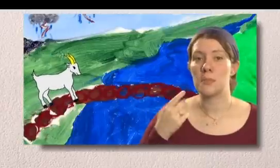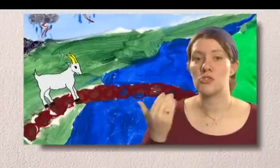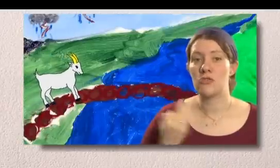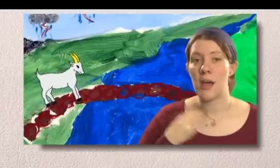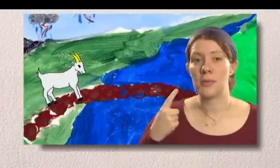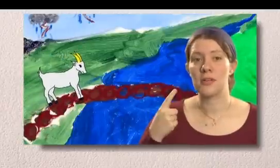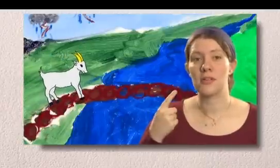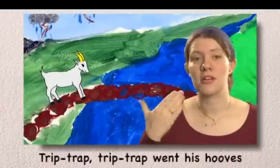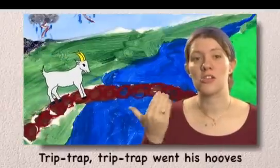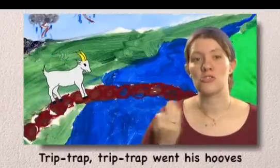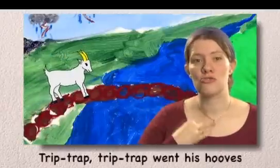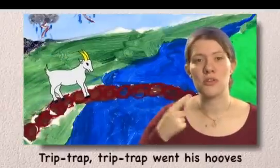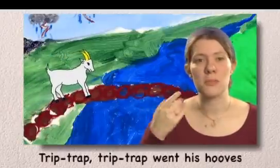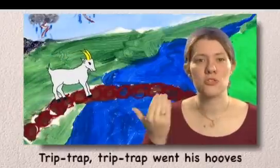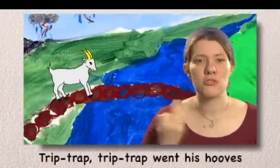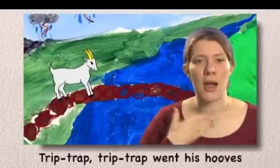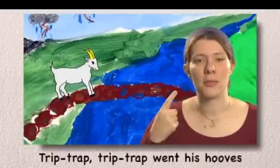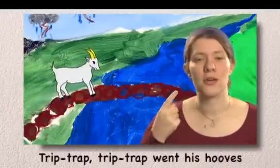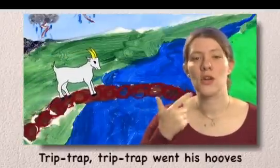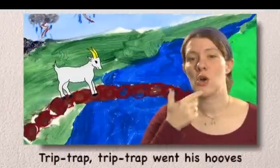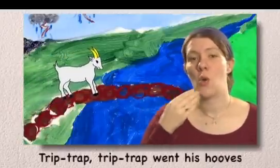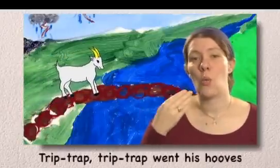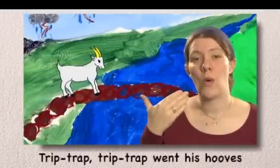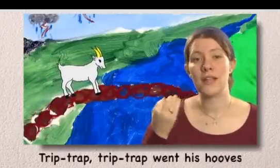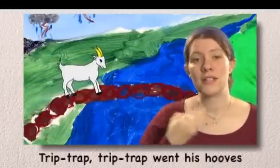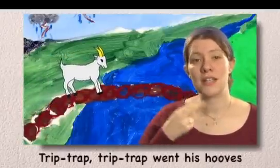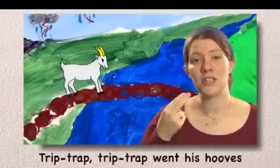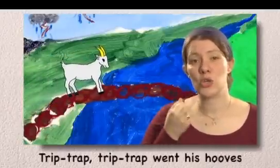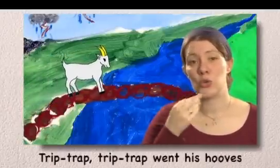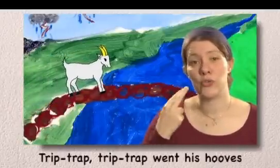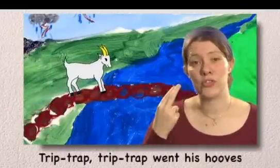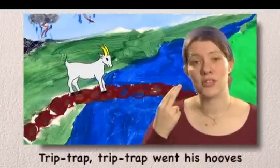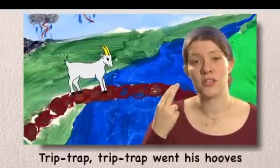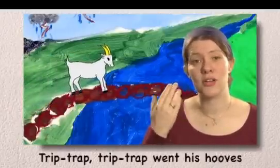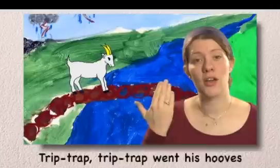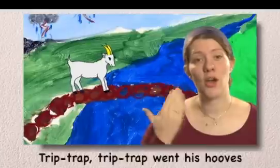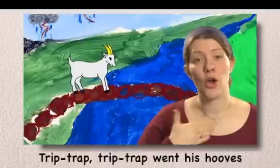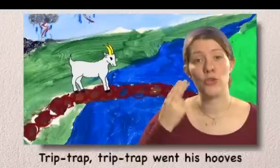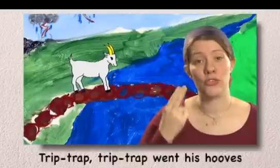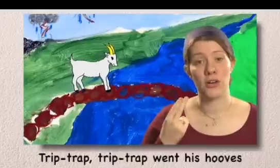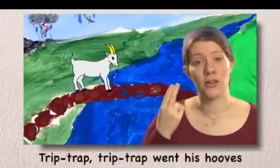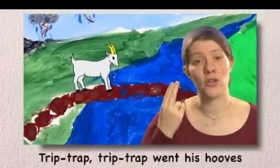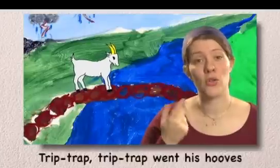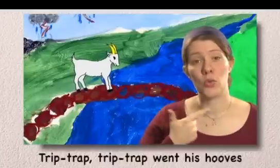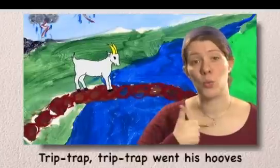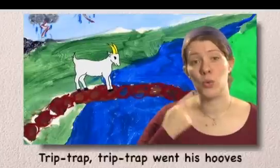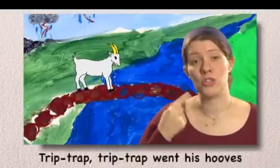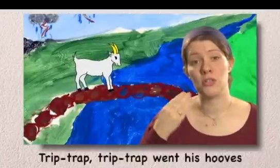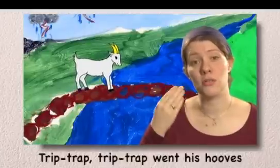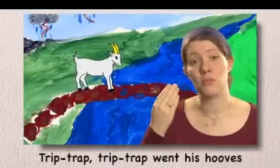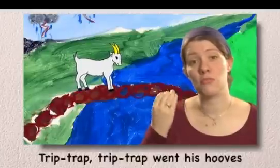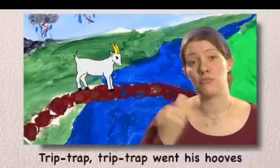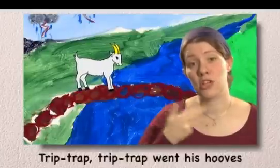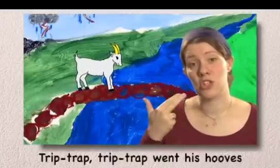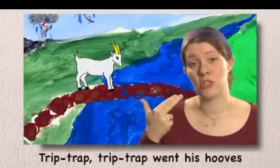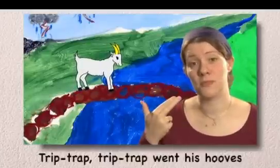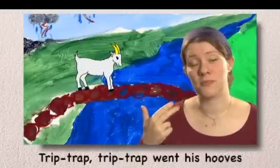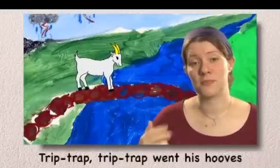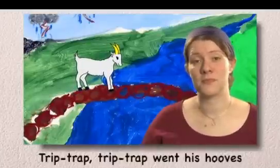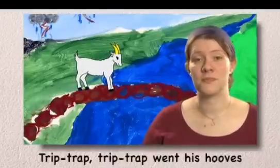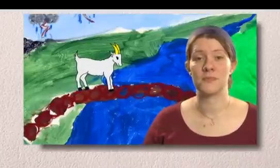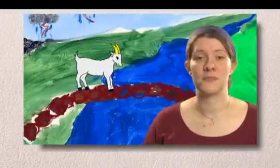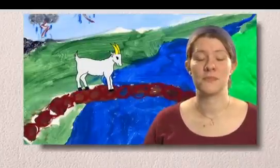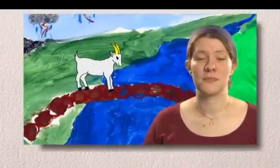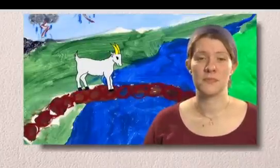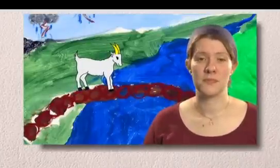Trip-trap, trip-trap, went his hooves over the wooden bridge.